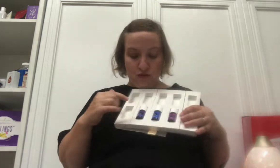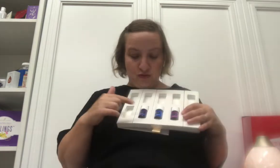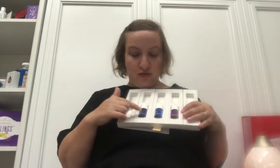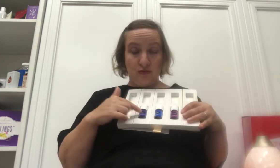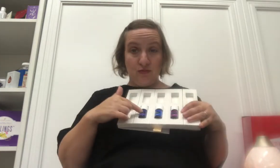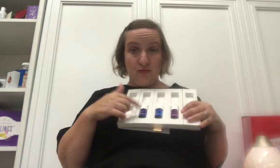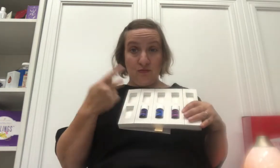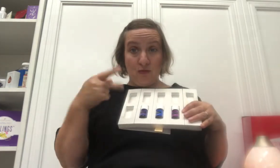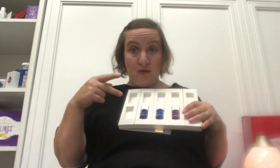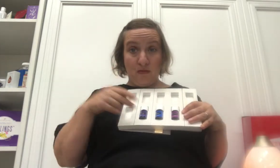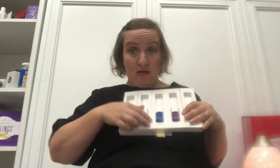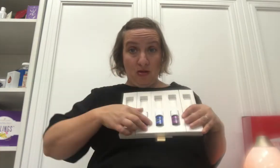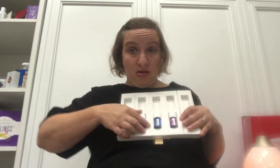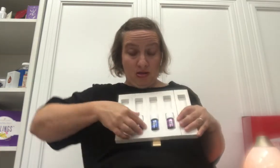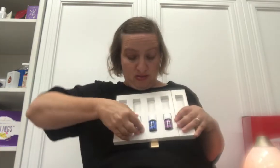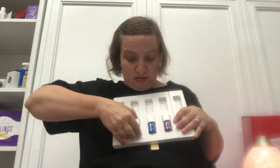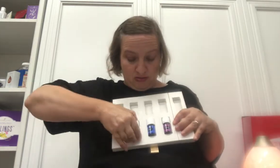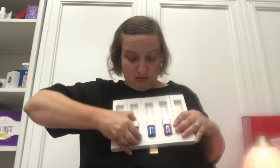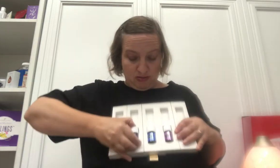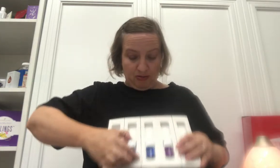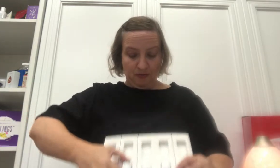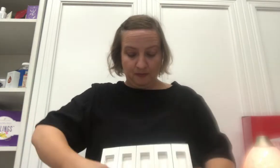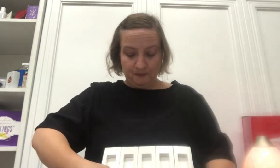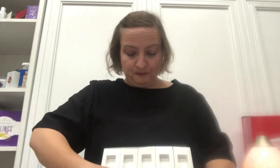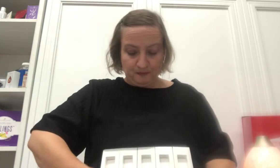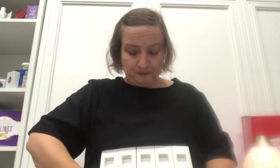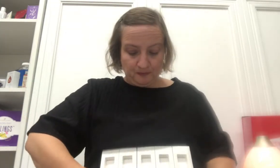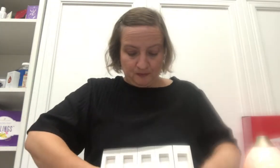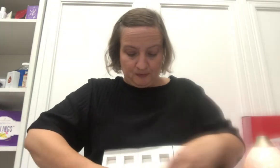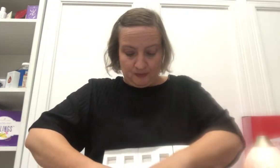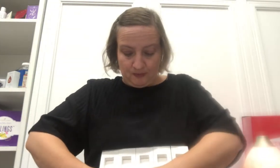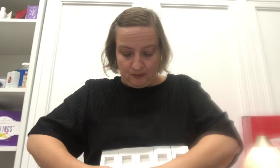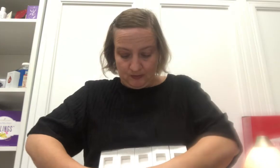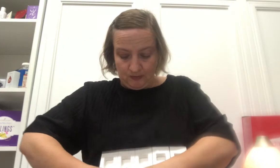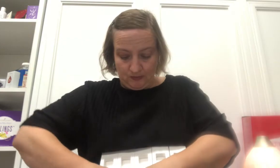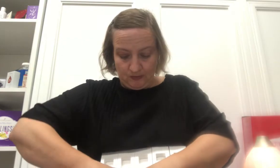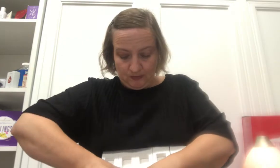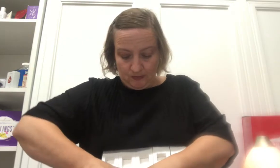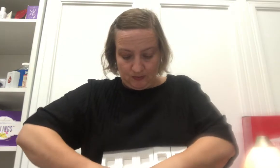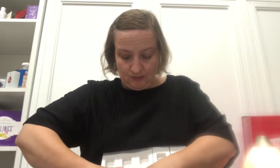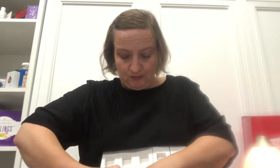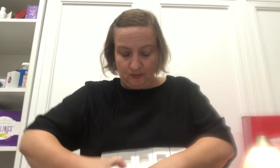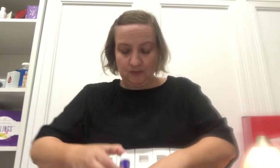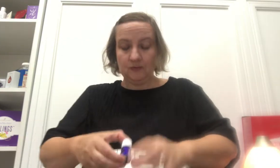Next is Valor. It's in a purple labeled bottle.